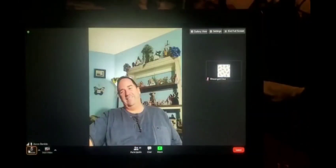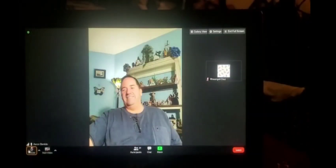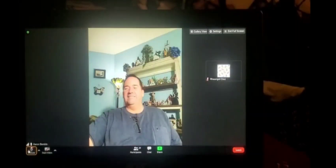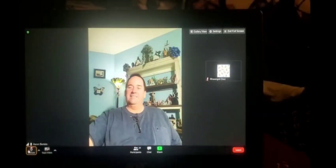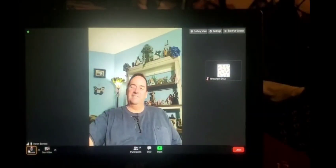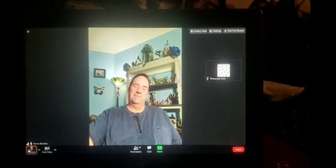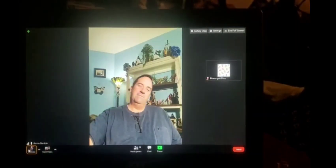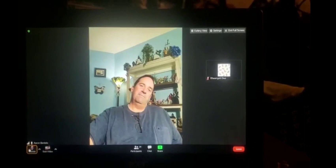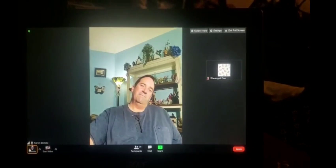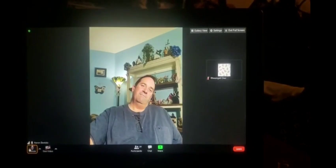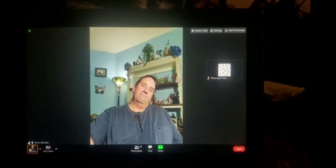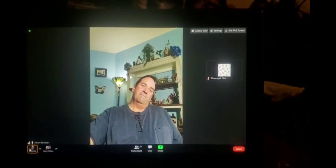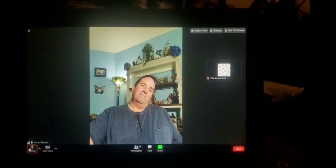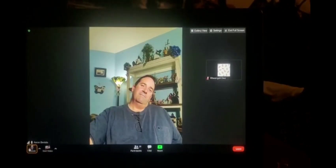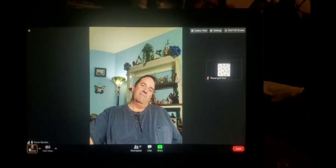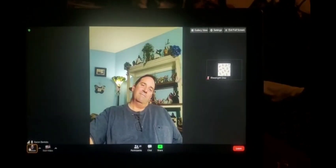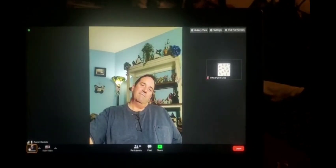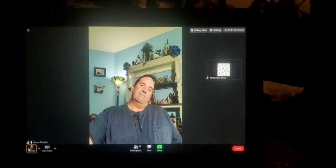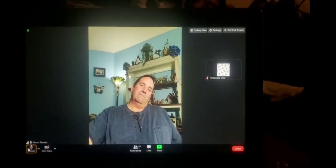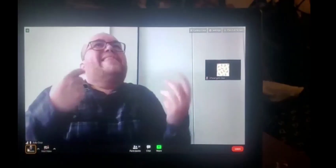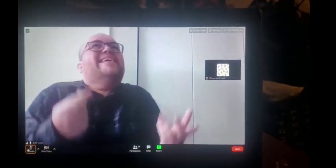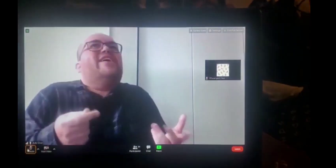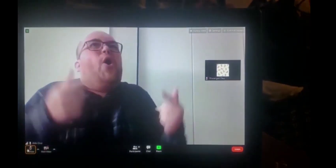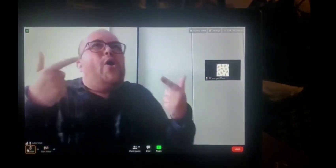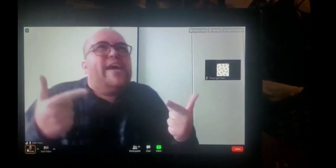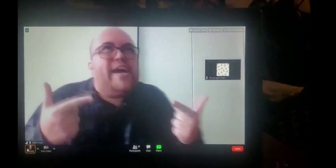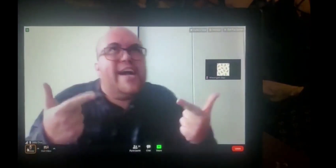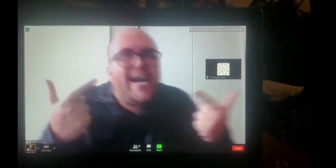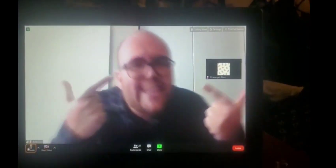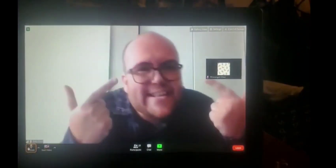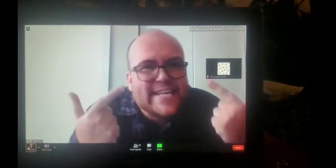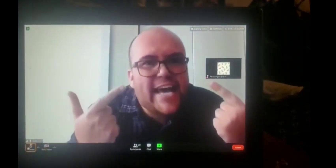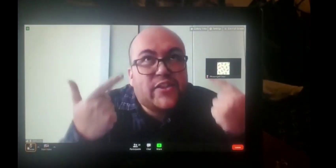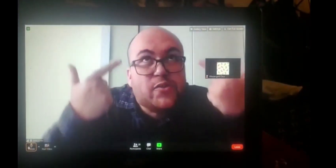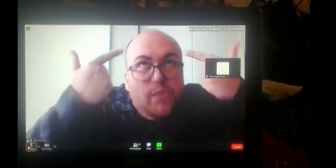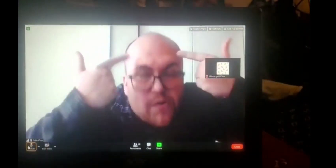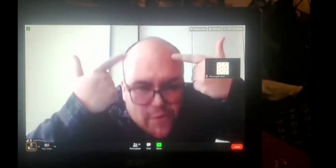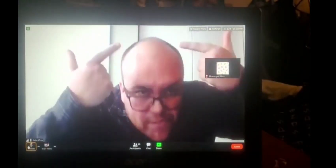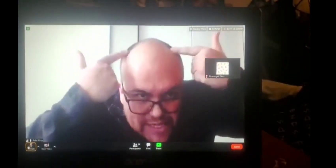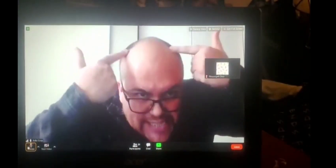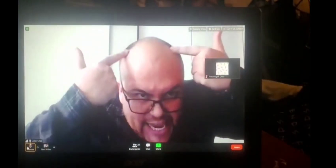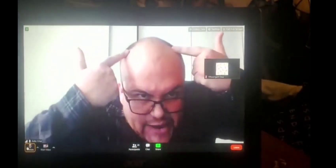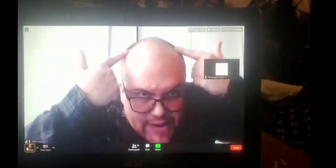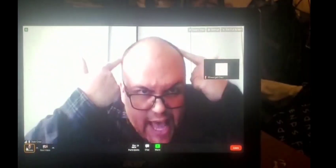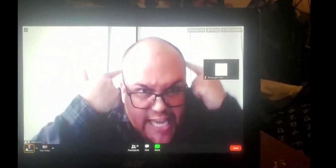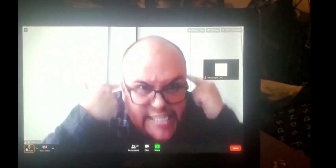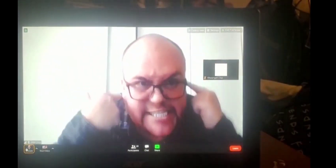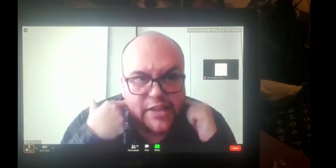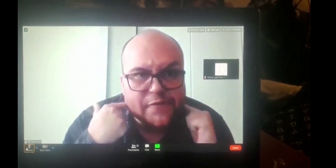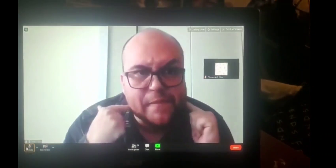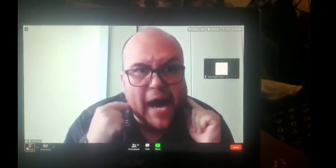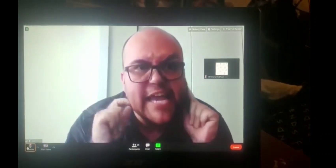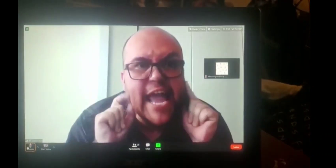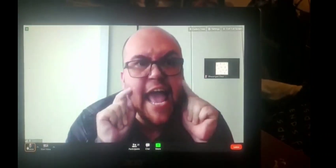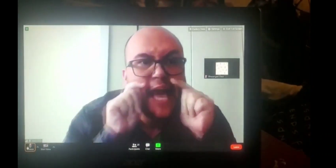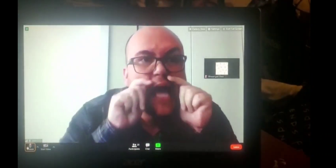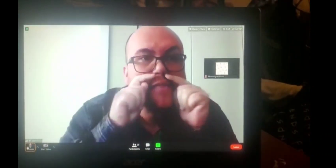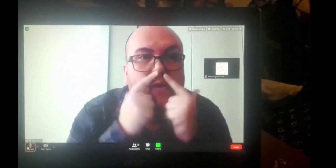it keeps getting bigger i think all the hair has decided to move from this area inside of my head and